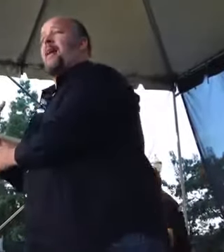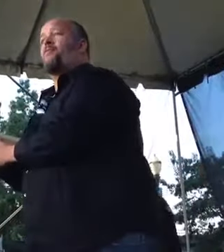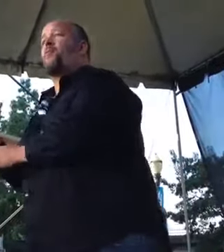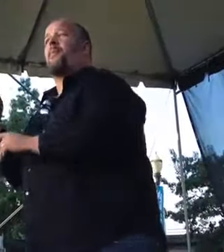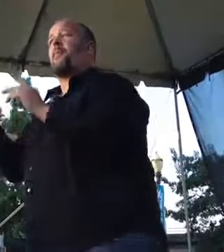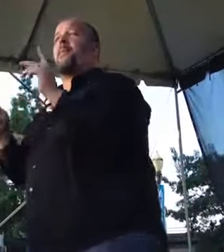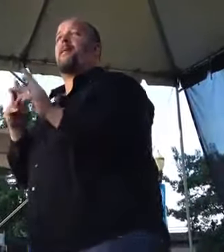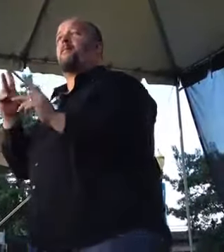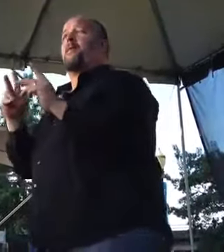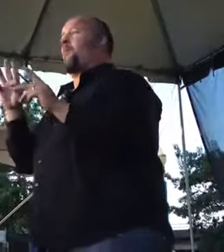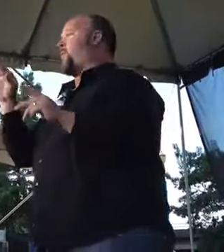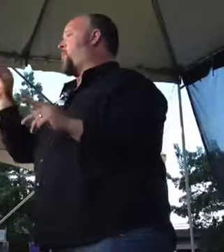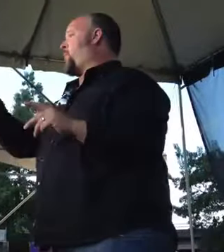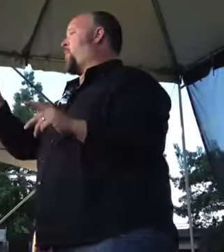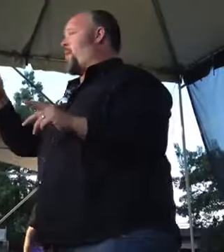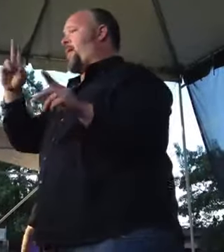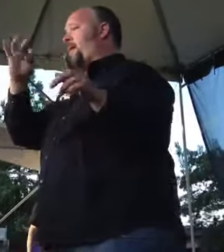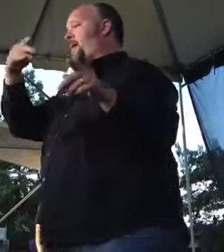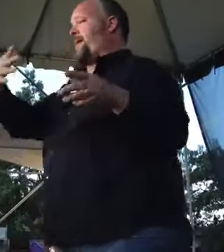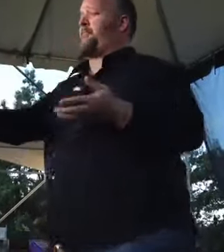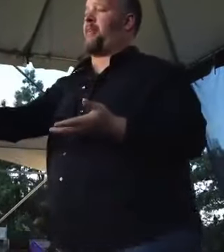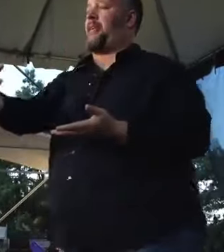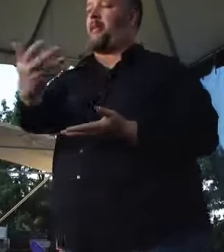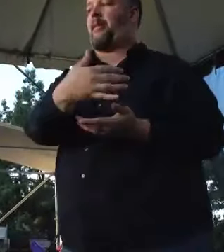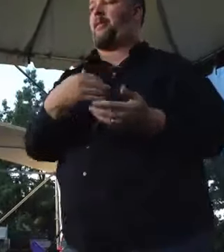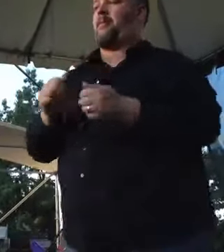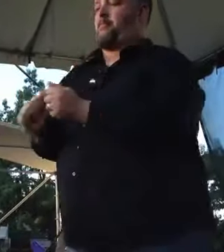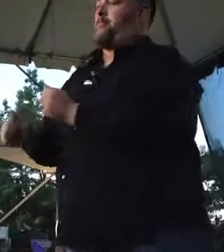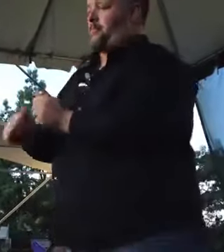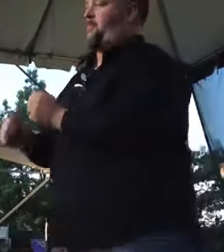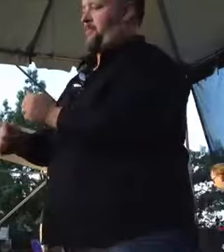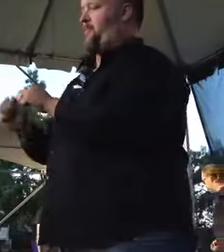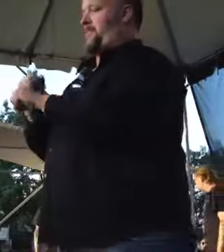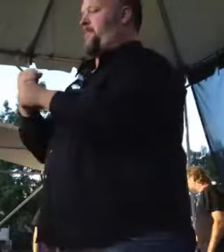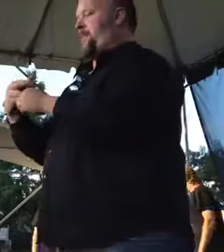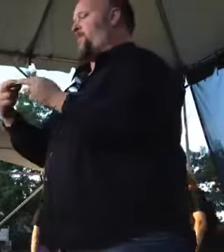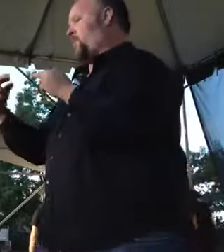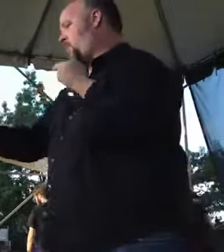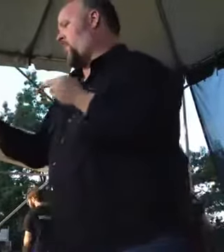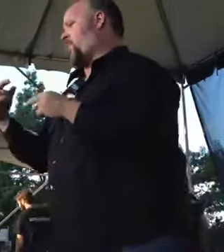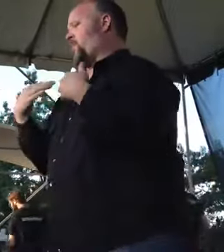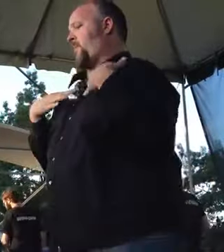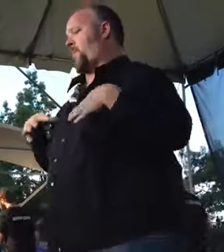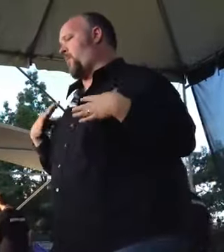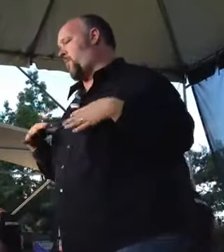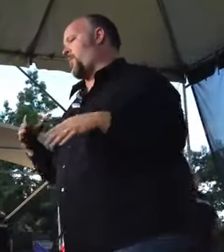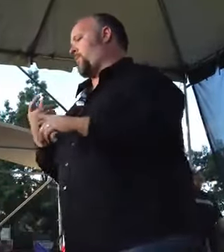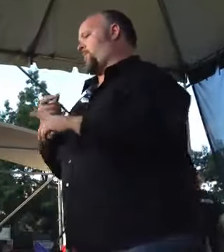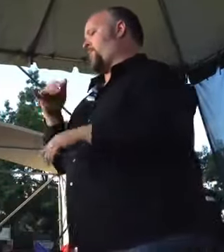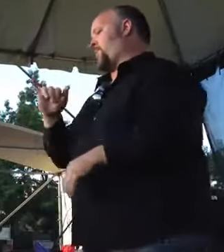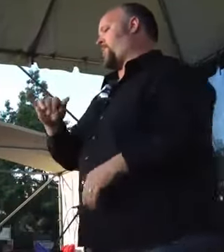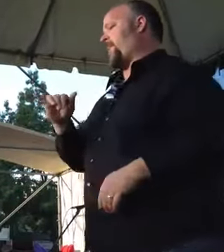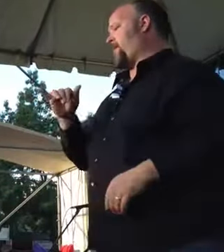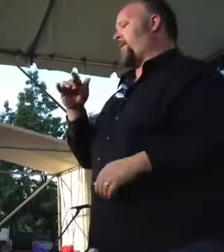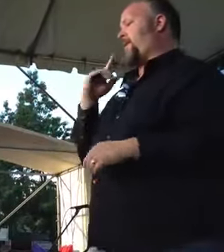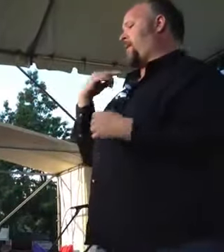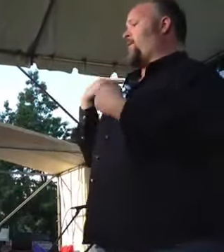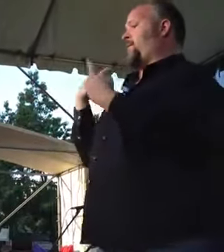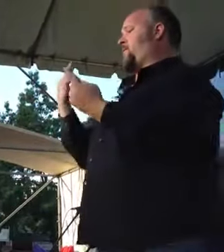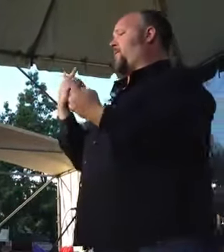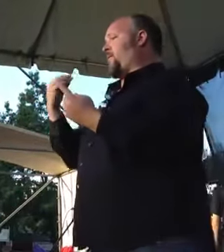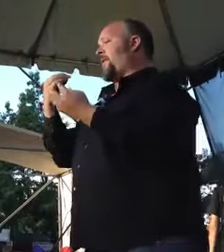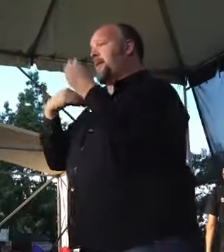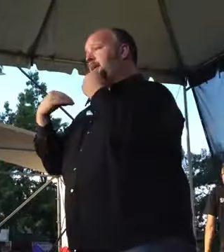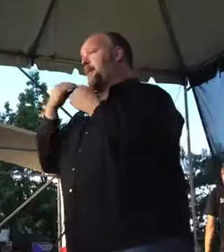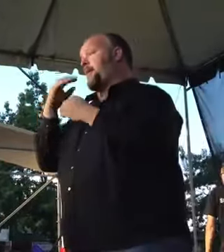people taking wild feral hemp and breaking it up and making fiber from it and cloth from it, you know? And as far as like